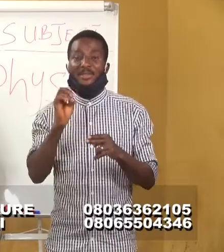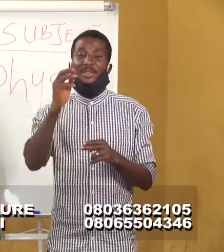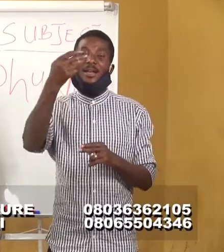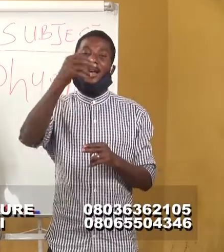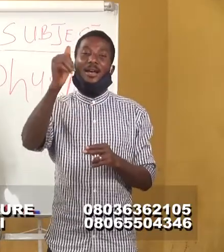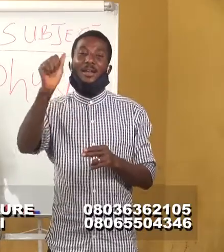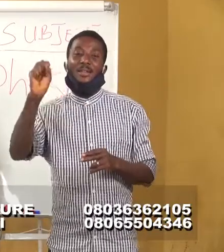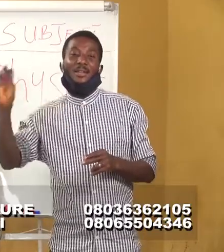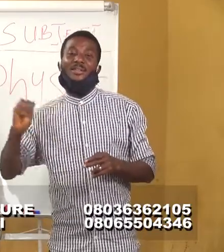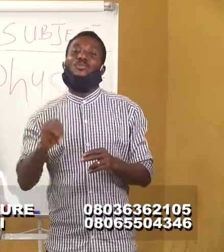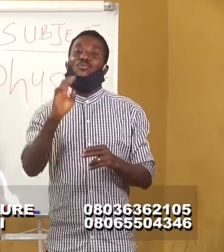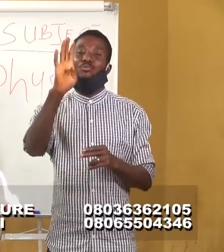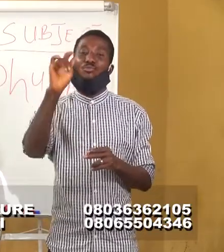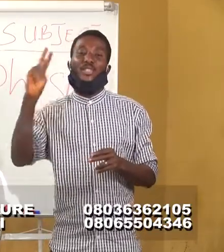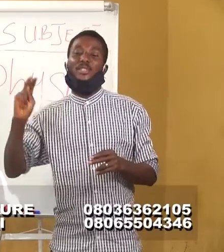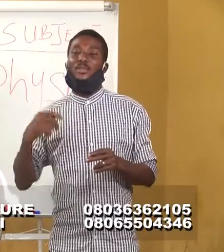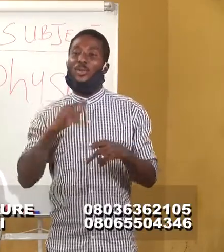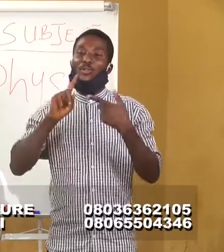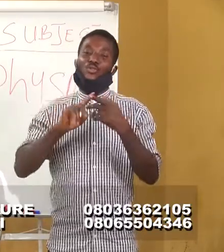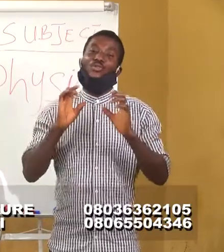going to continue with our topic,